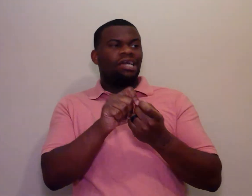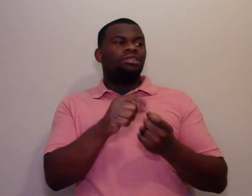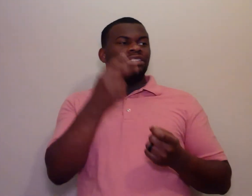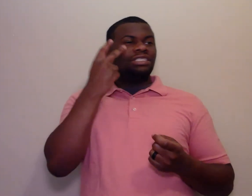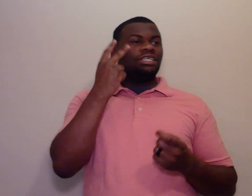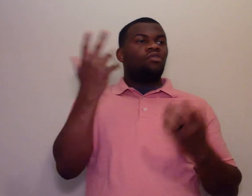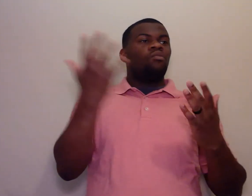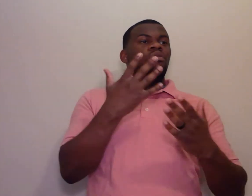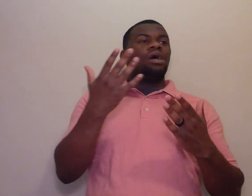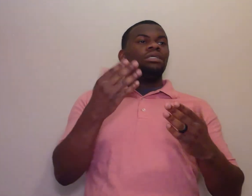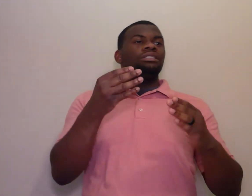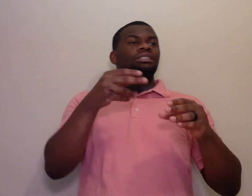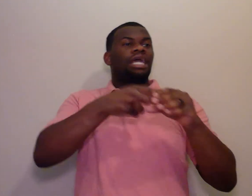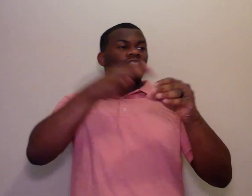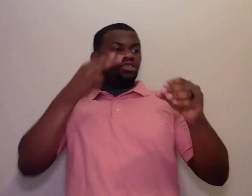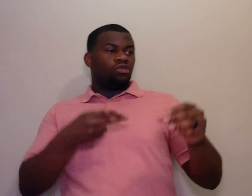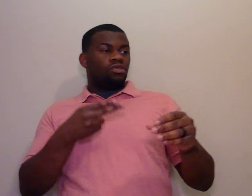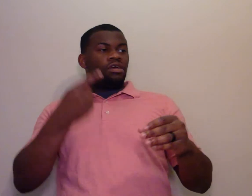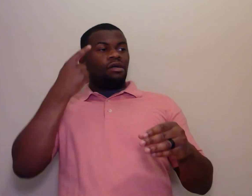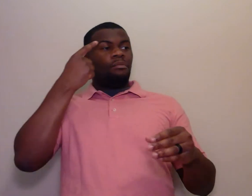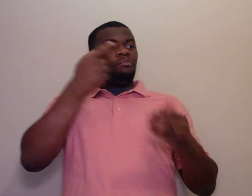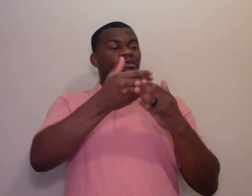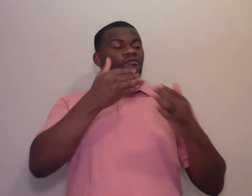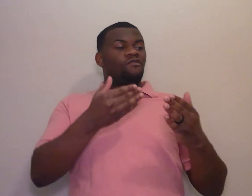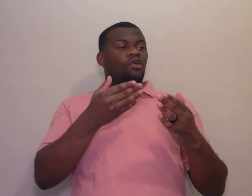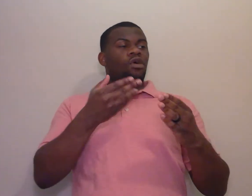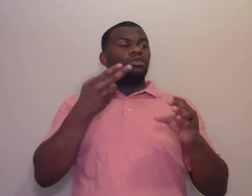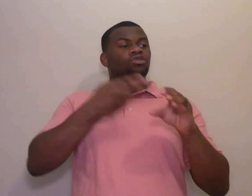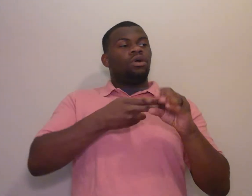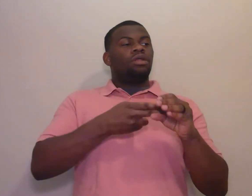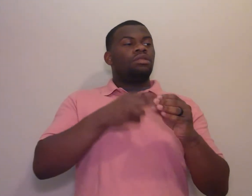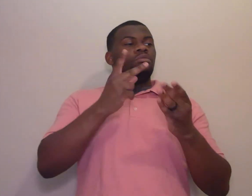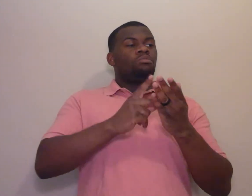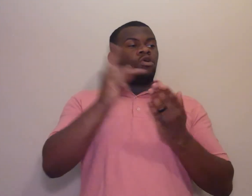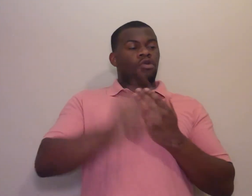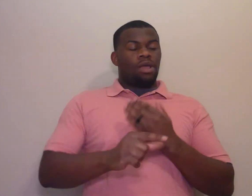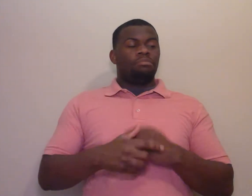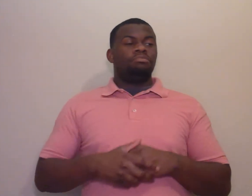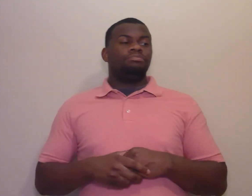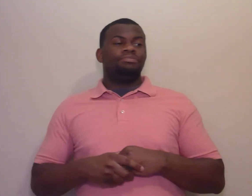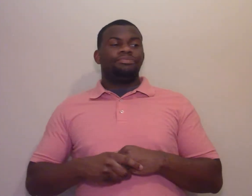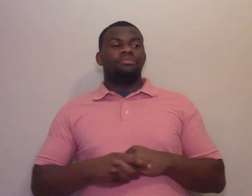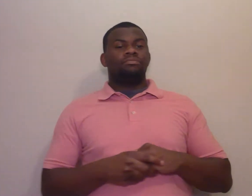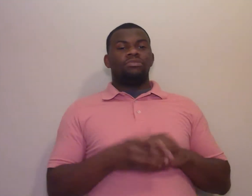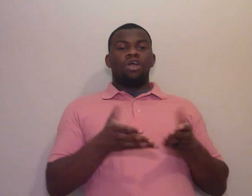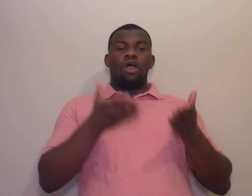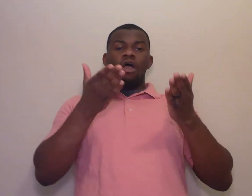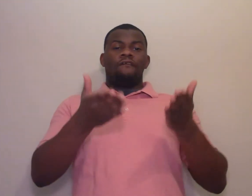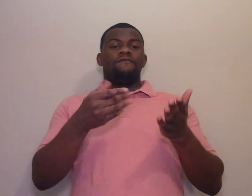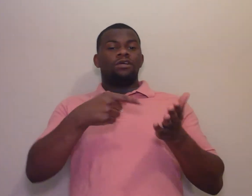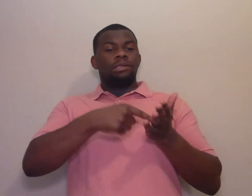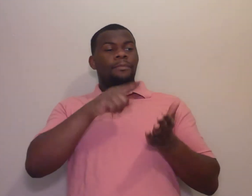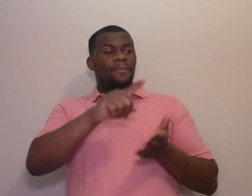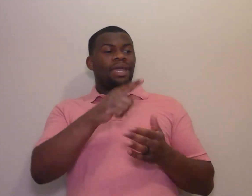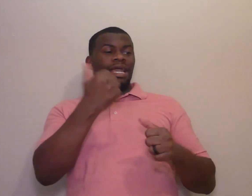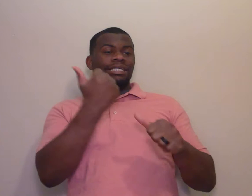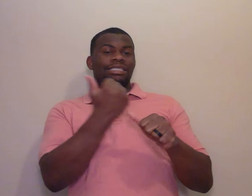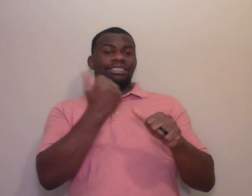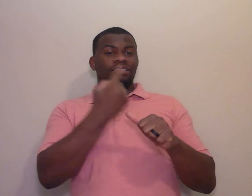in the program. The long-term care benefit through Genworth offers paid assistance for in-home or in-facility care